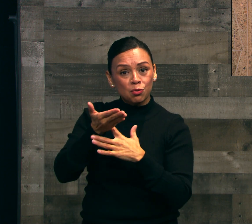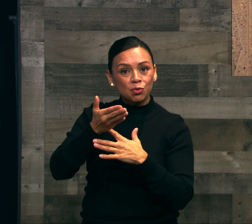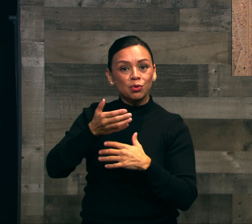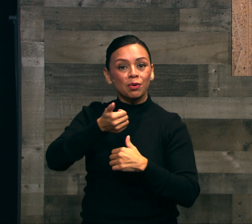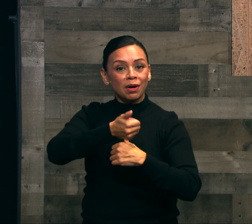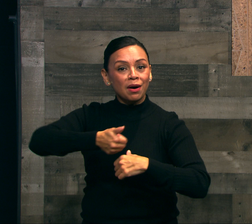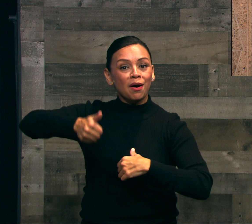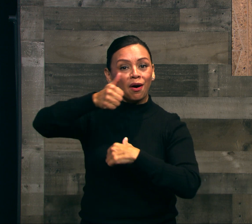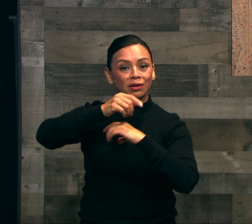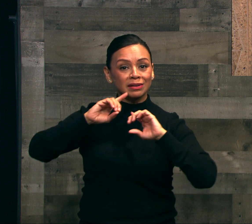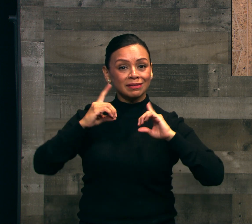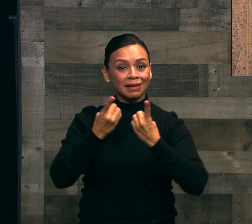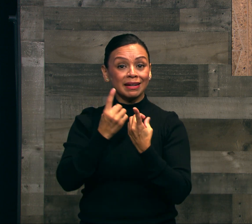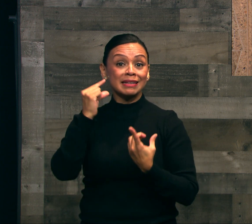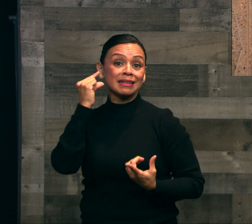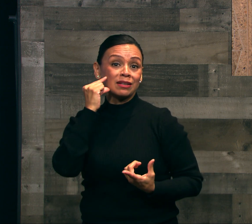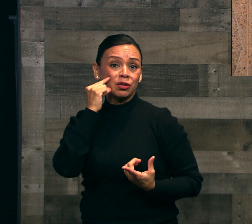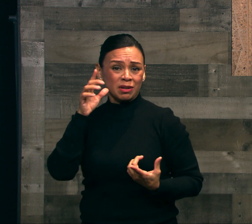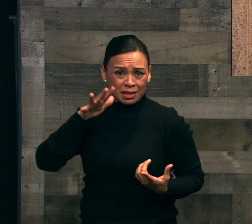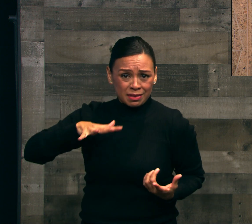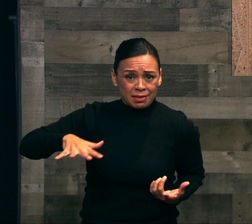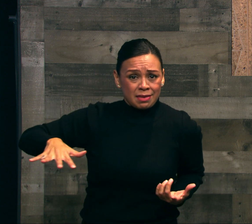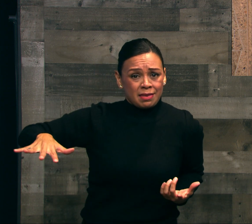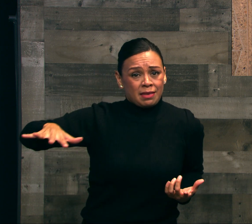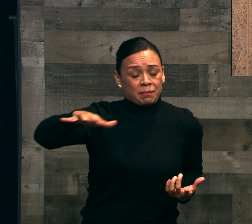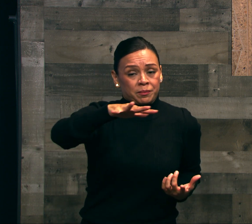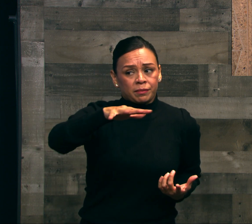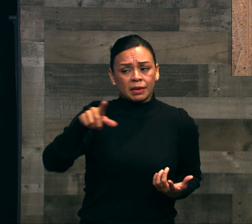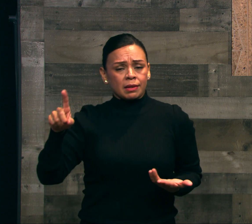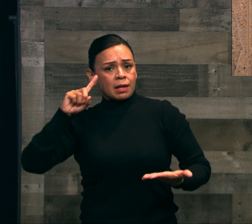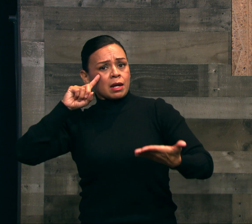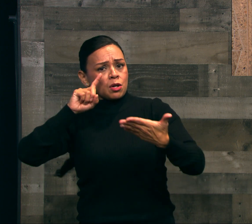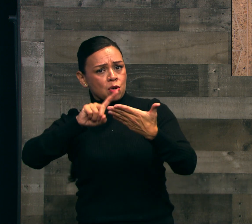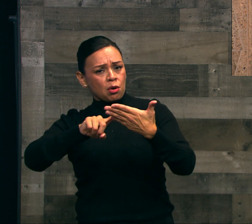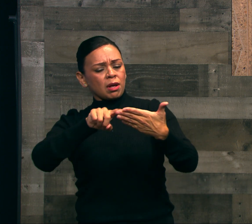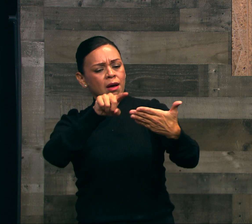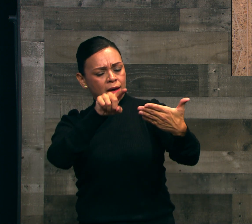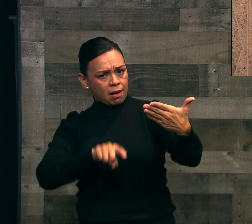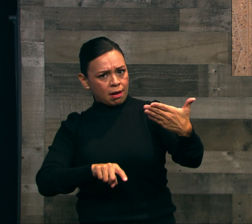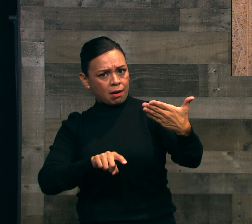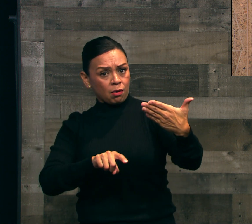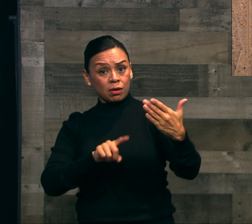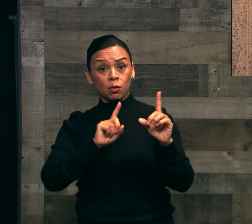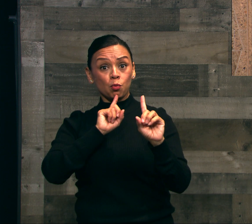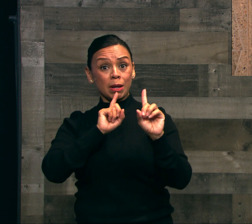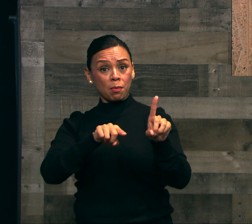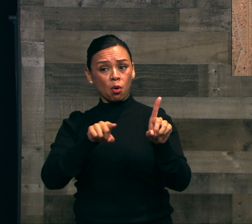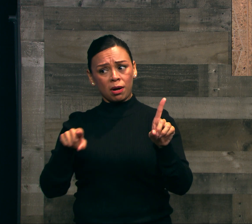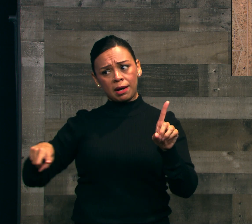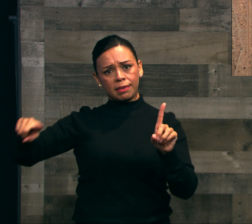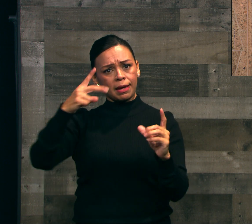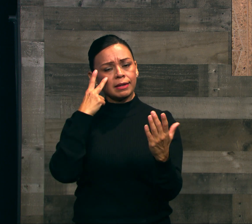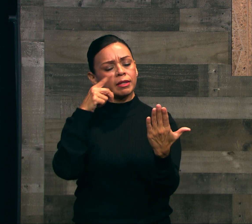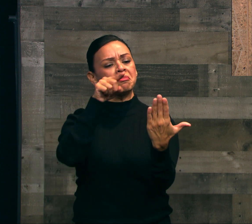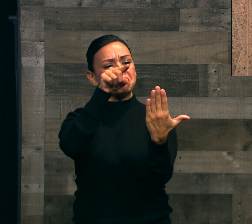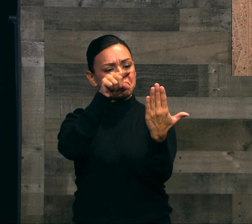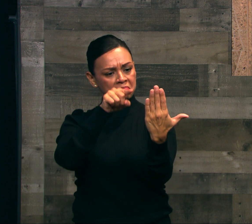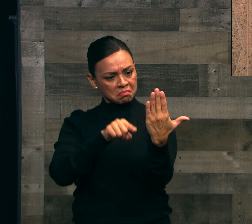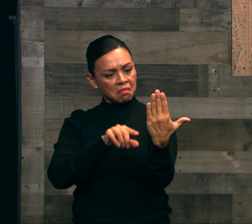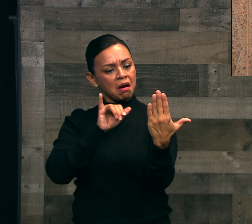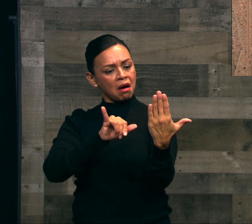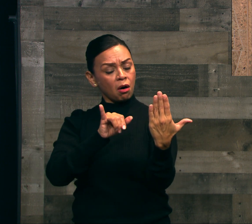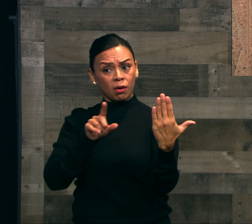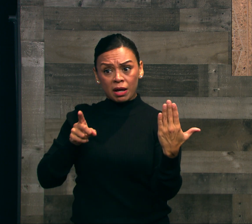San Antonio, and that they look at the trends collectively and see not just whether they agree or